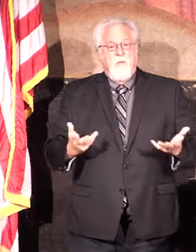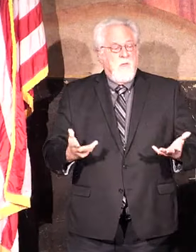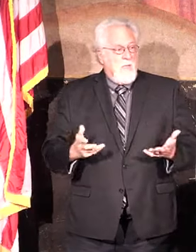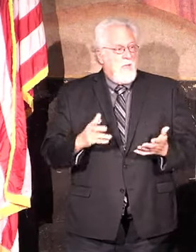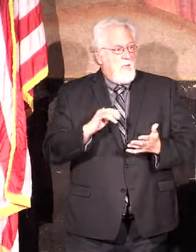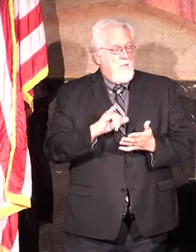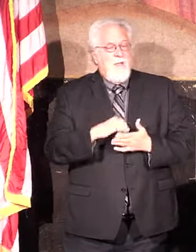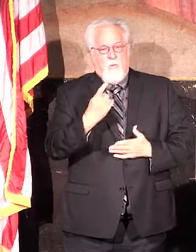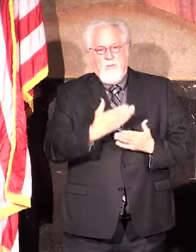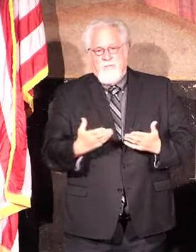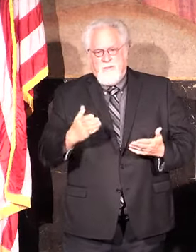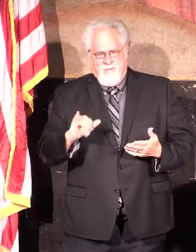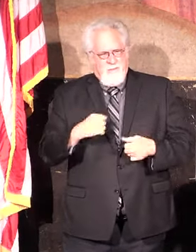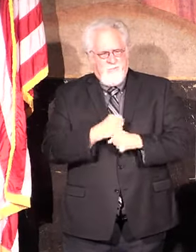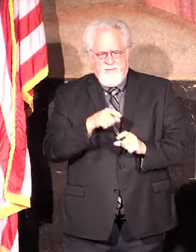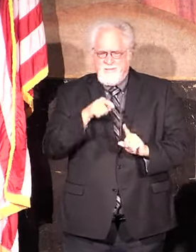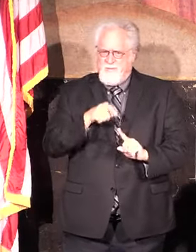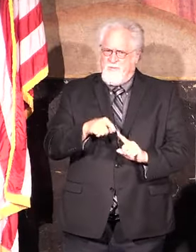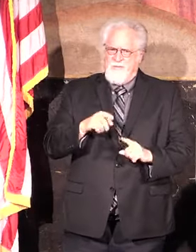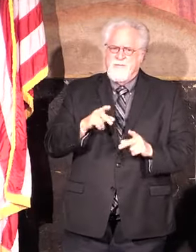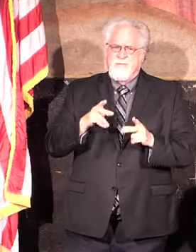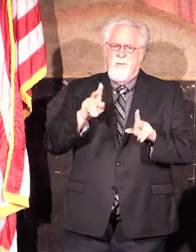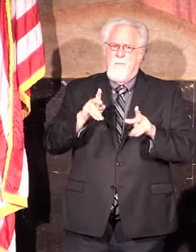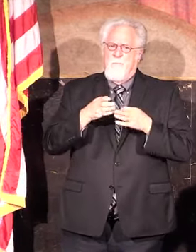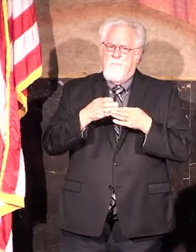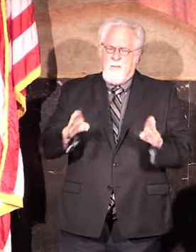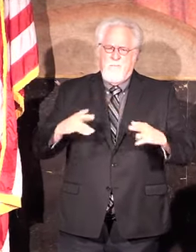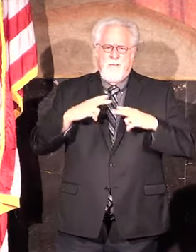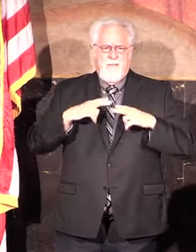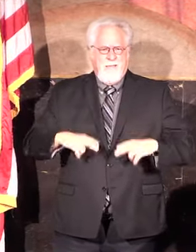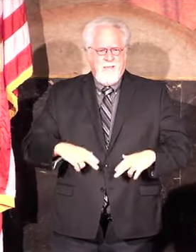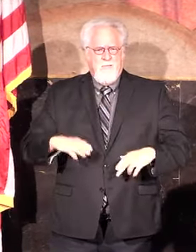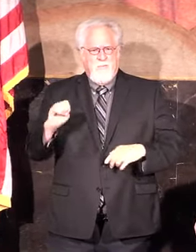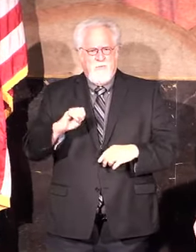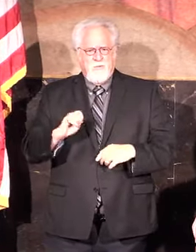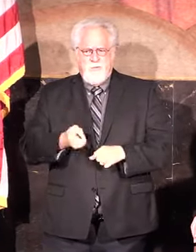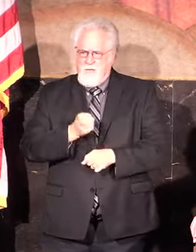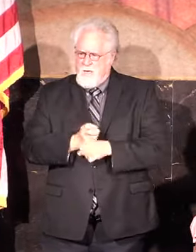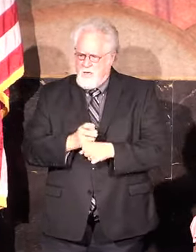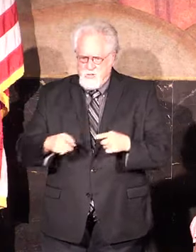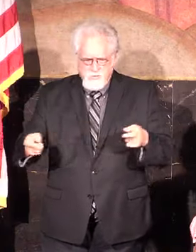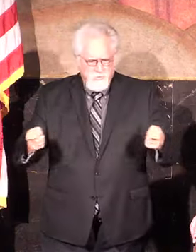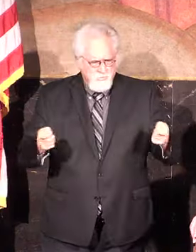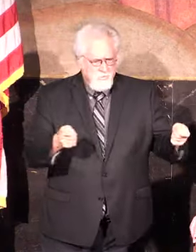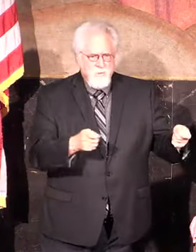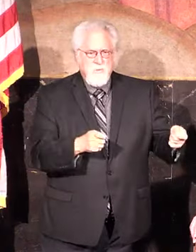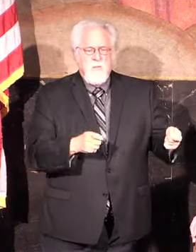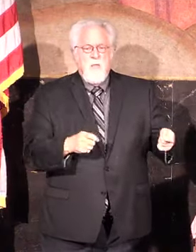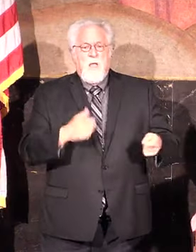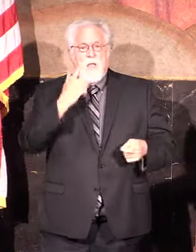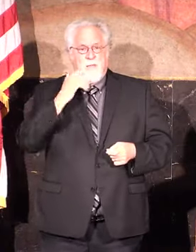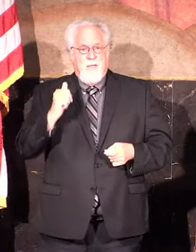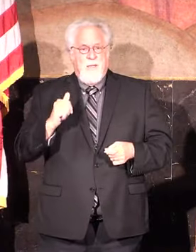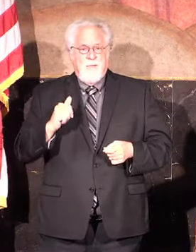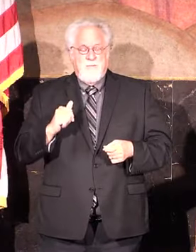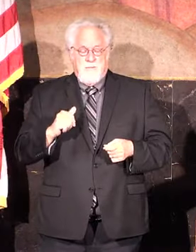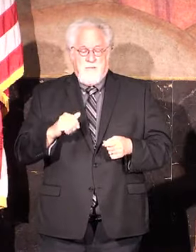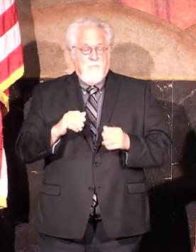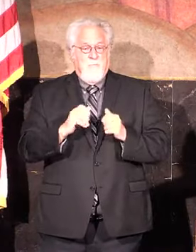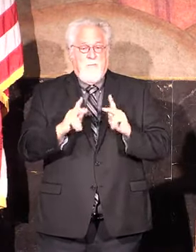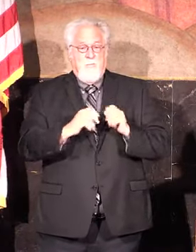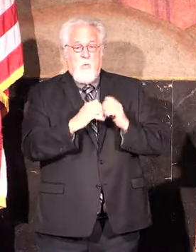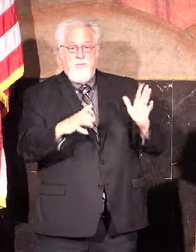of the things that makes this particular public health emergency, this pandemic, so hard to manage and to control, because these asymptomatic